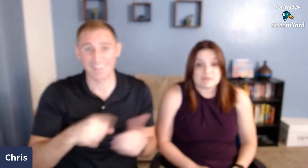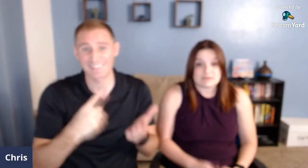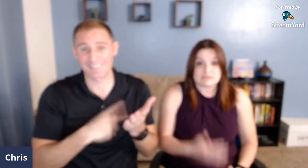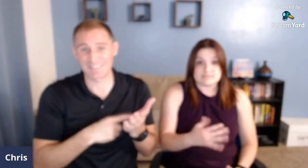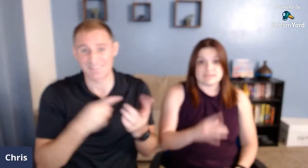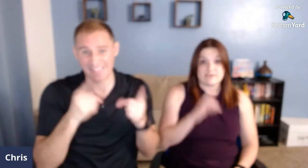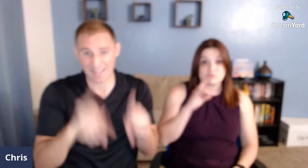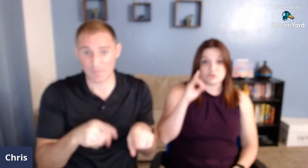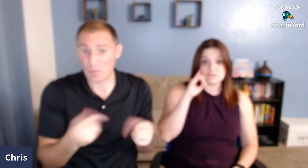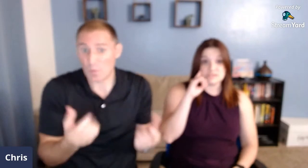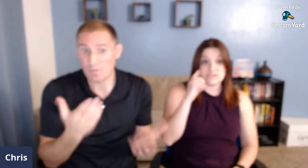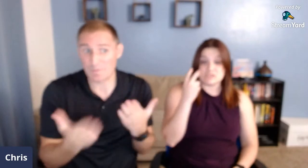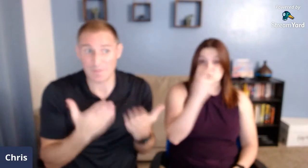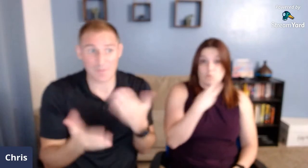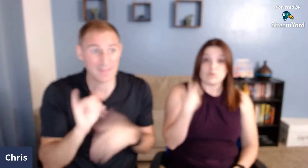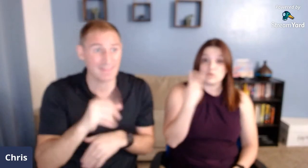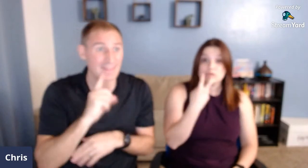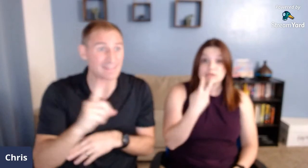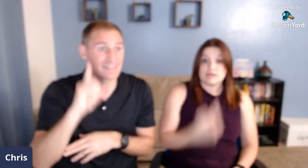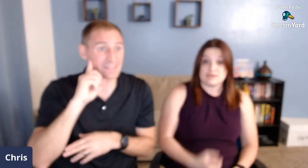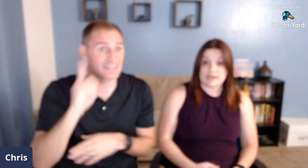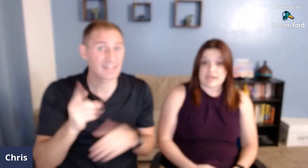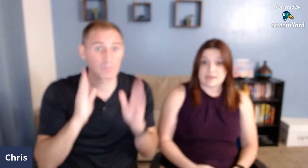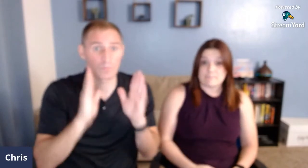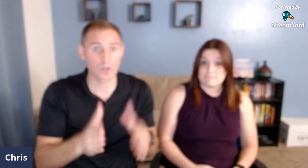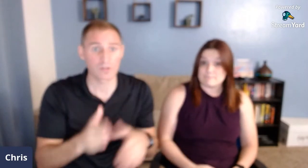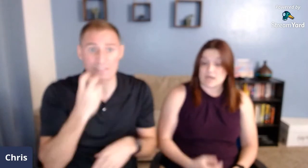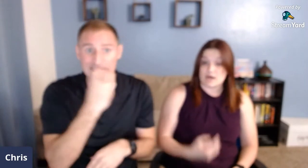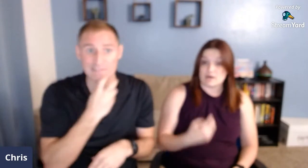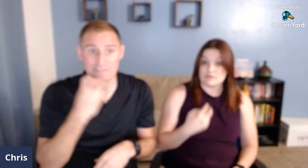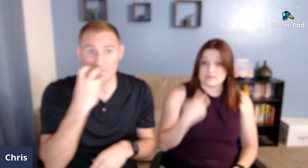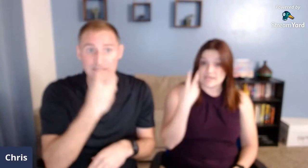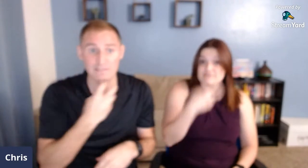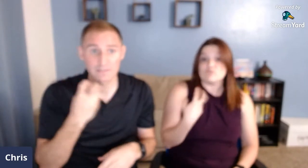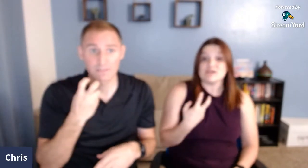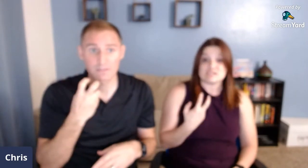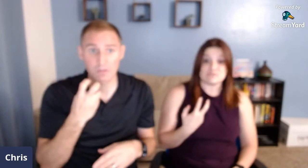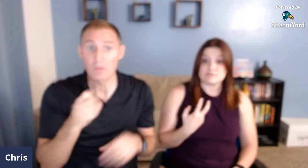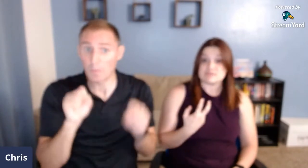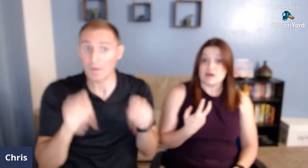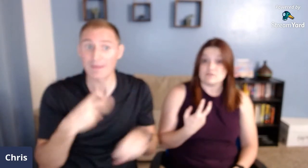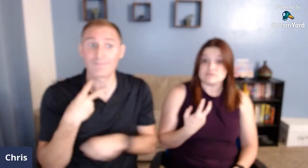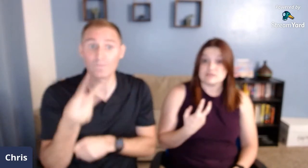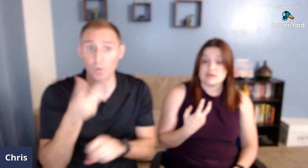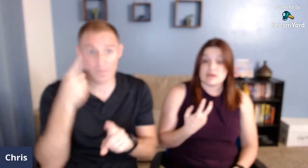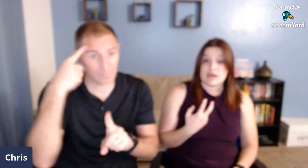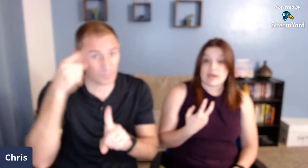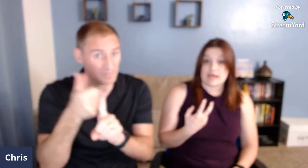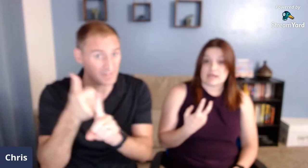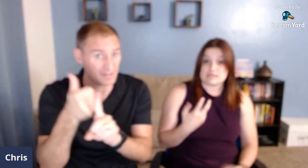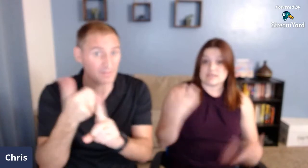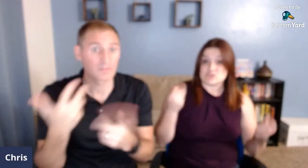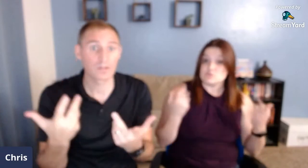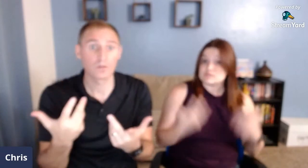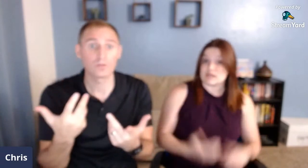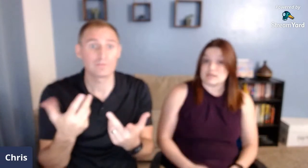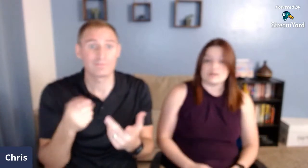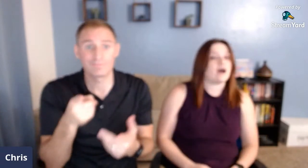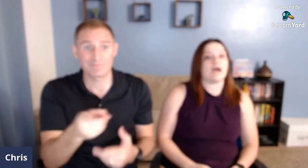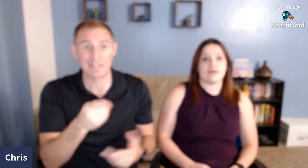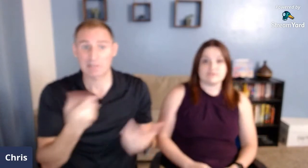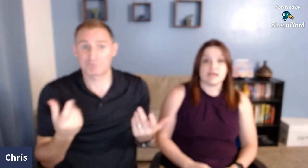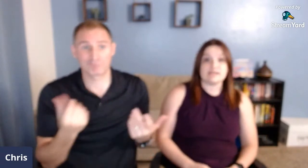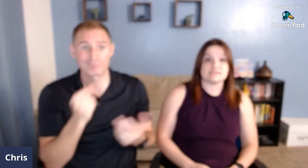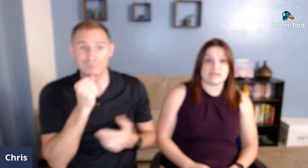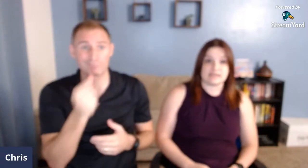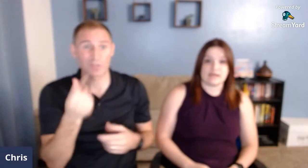Or maybe this deaf person is oral. They can voice for themselves and they don't sign.